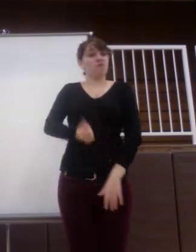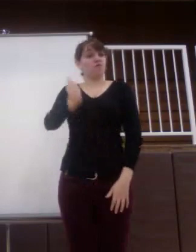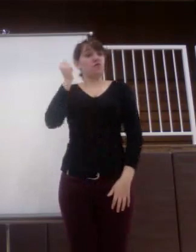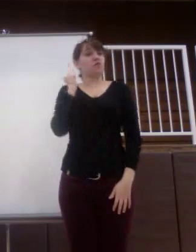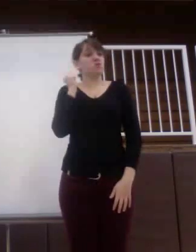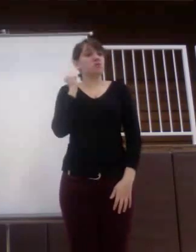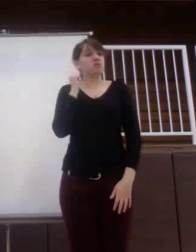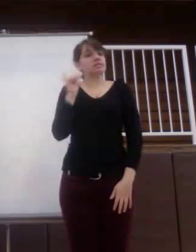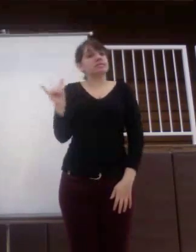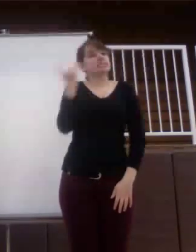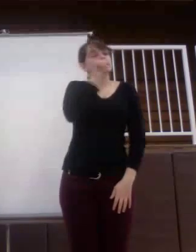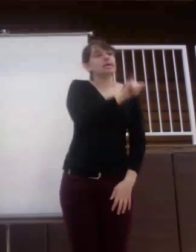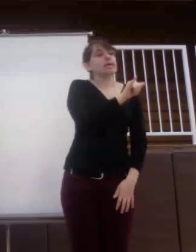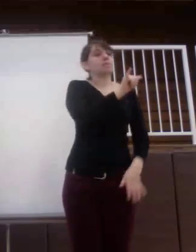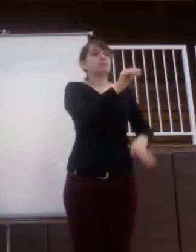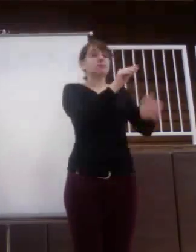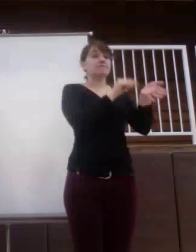physician-assisted suicide.